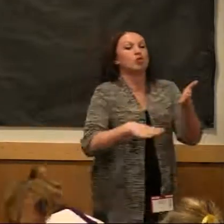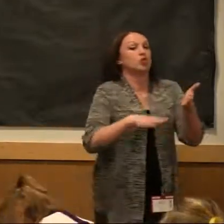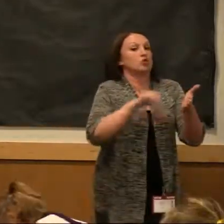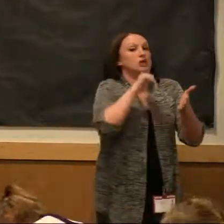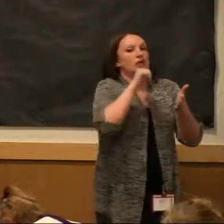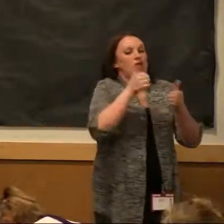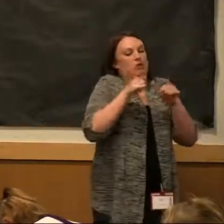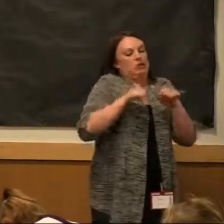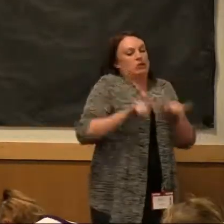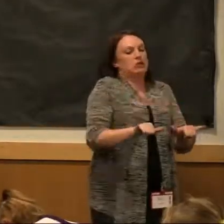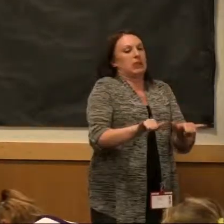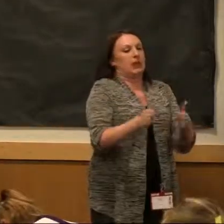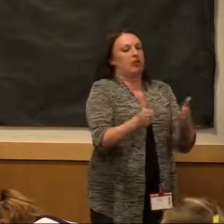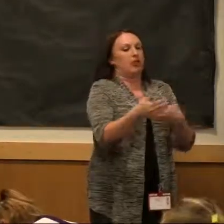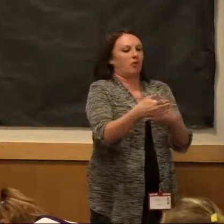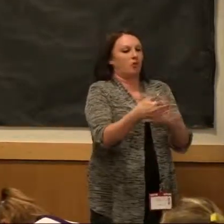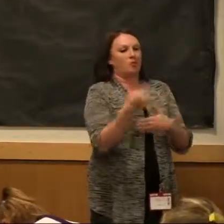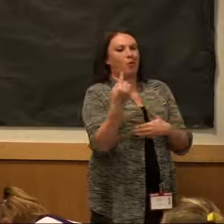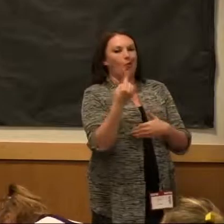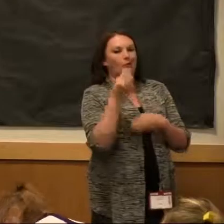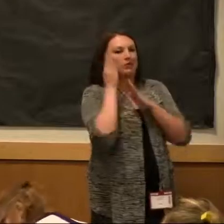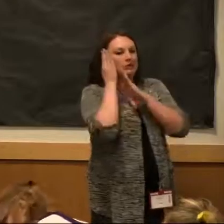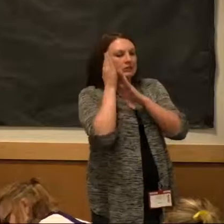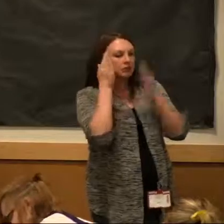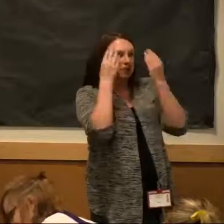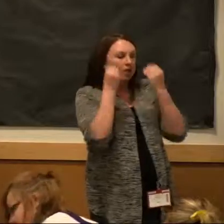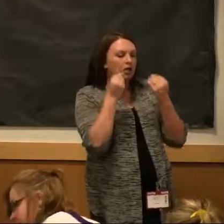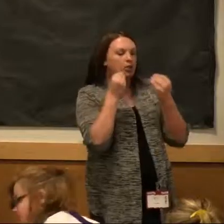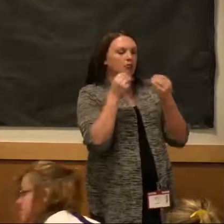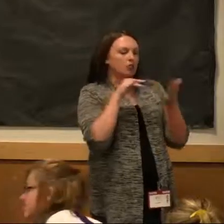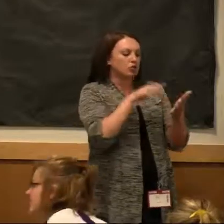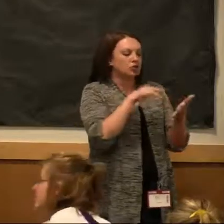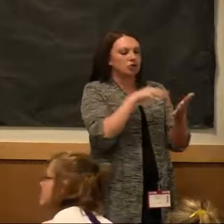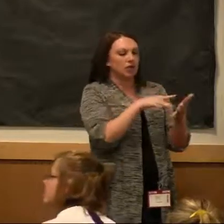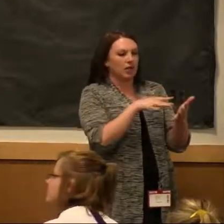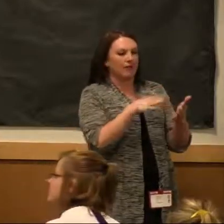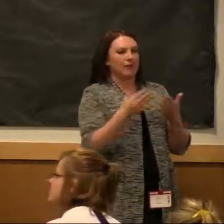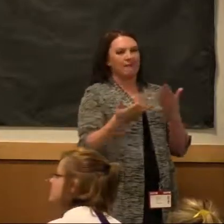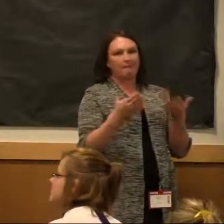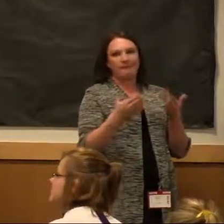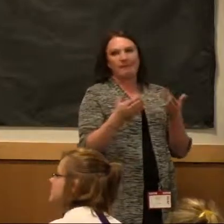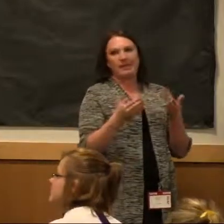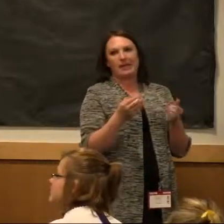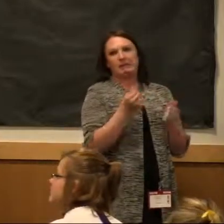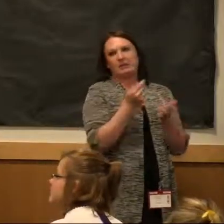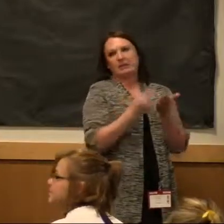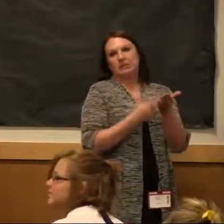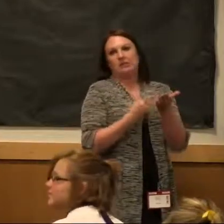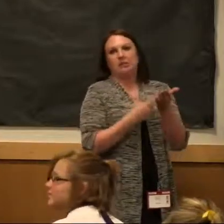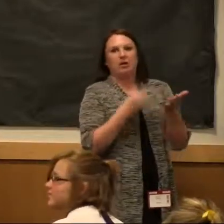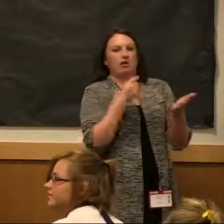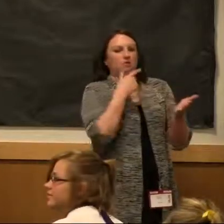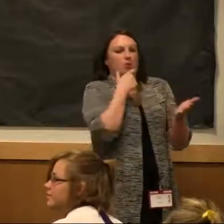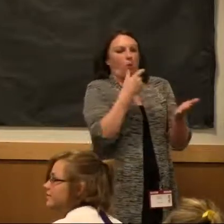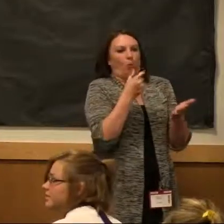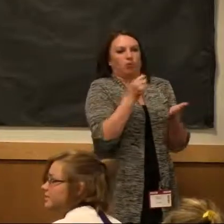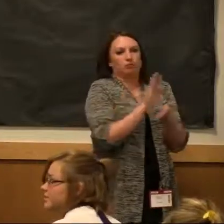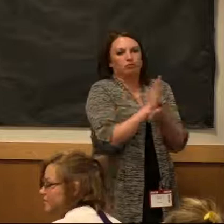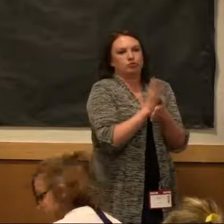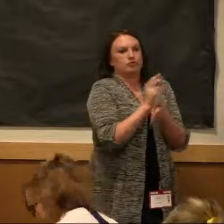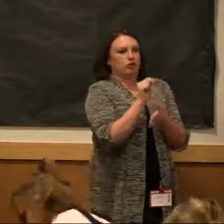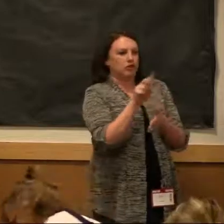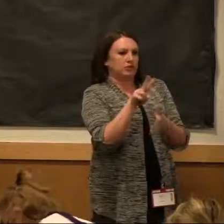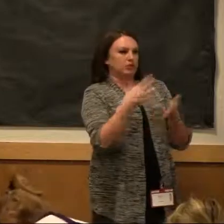They're there to sleep and study for the most part, occasionally socialize or watch a movie, but most students are spending time